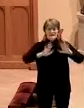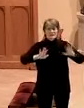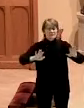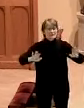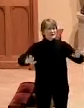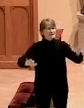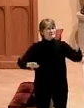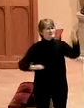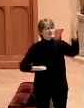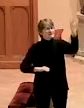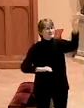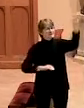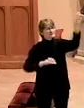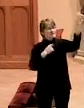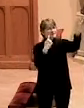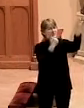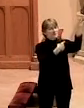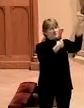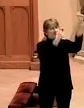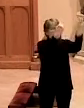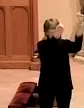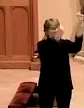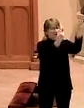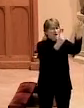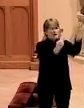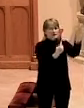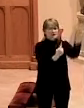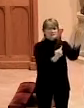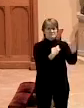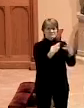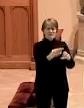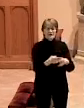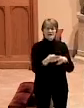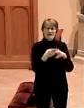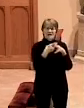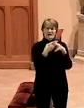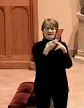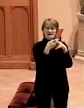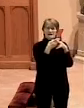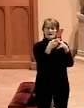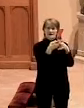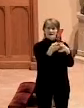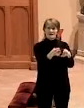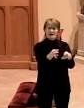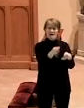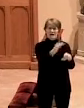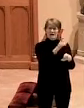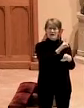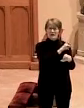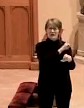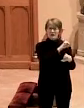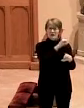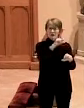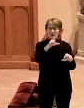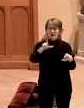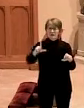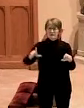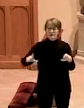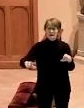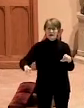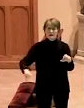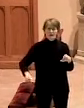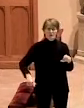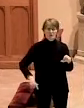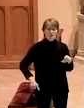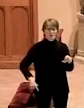highest. Blessed is he who comes in the name of